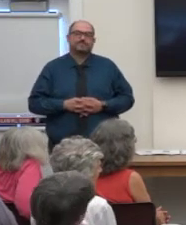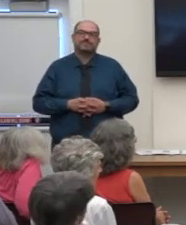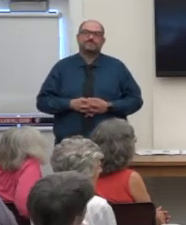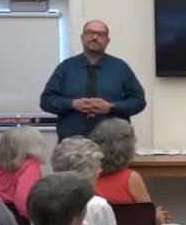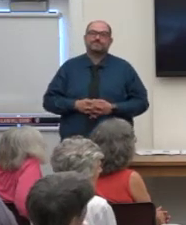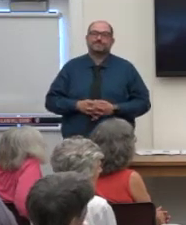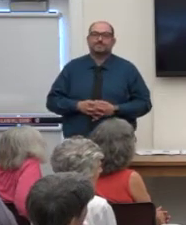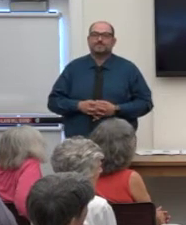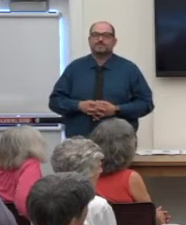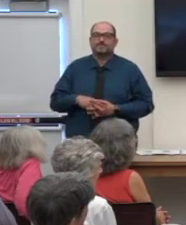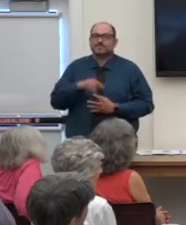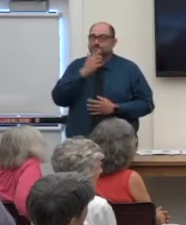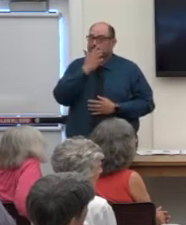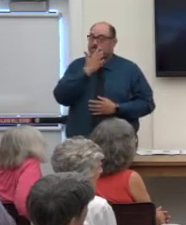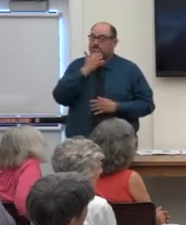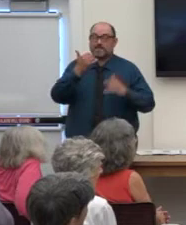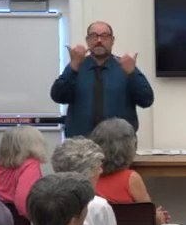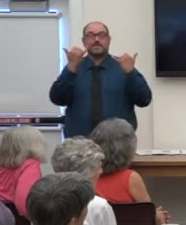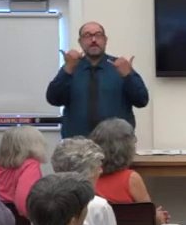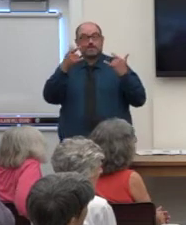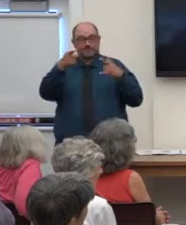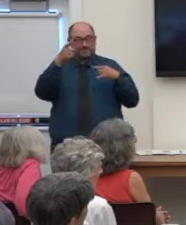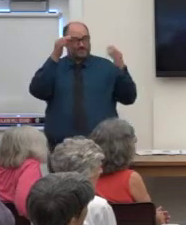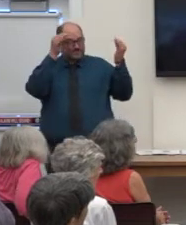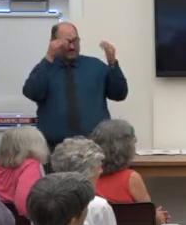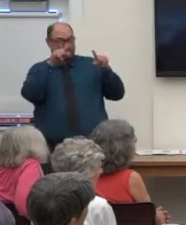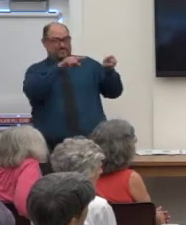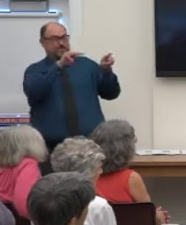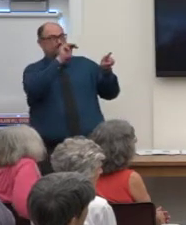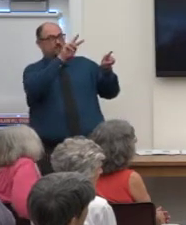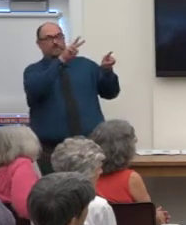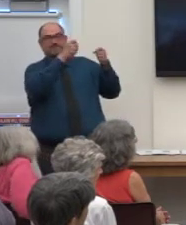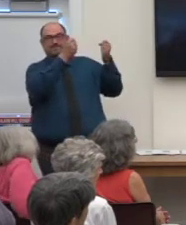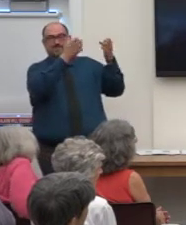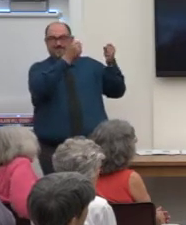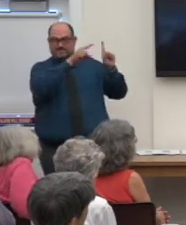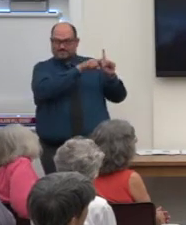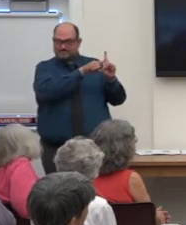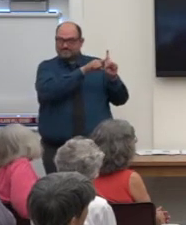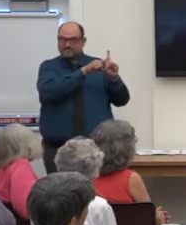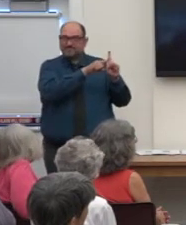So Martha's Vineyard Sign Language is, from the signs that we collected,